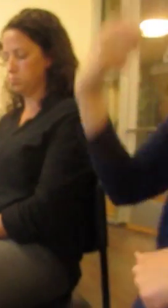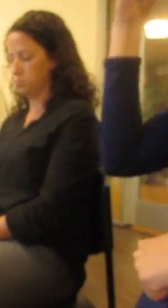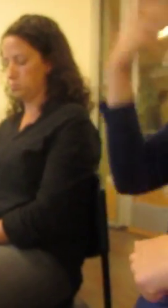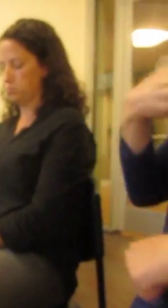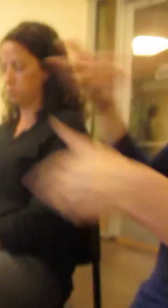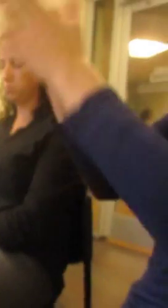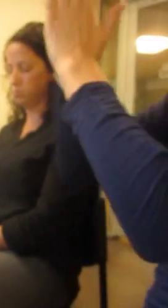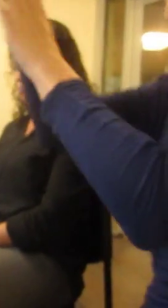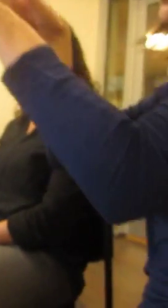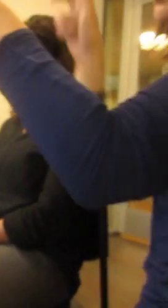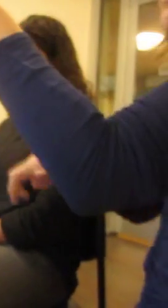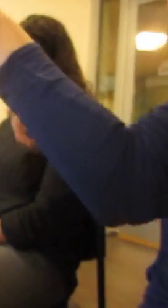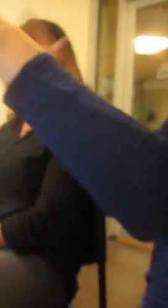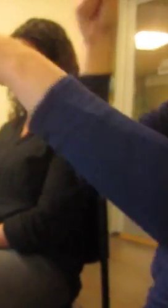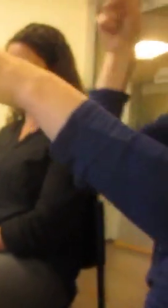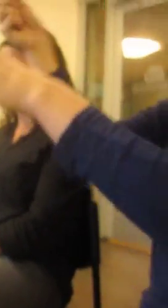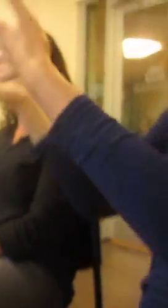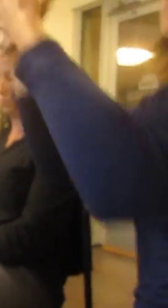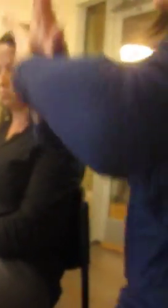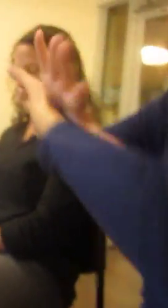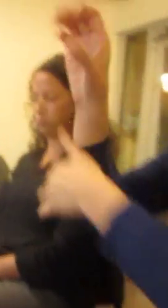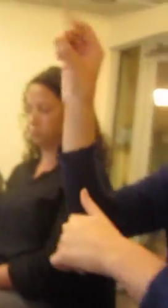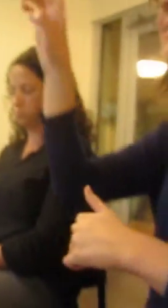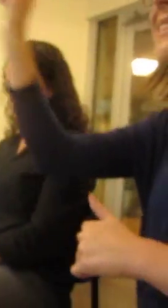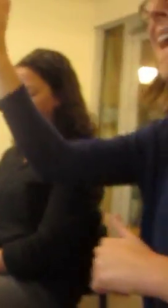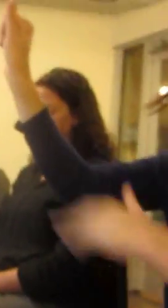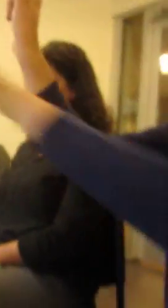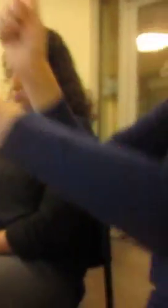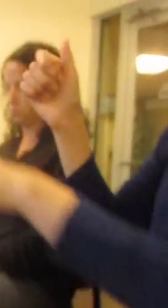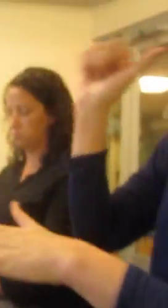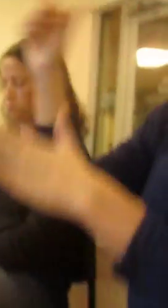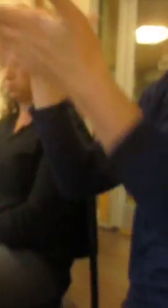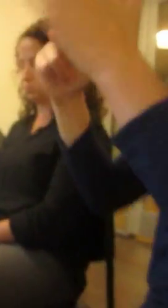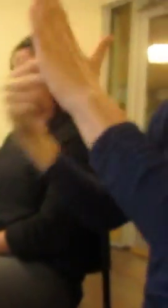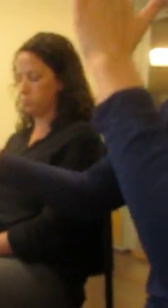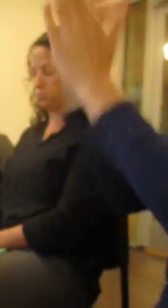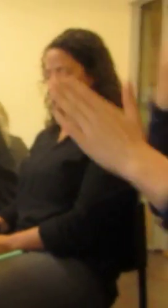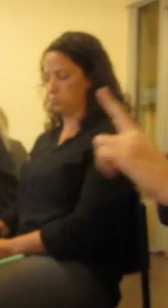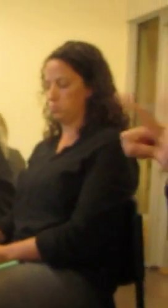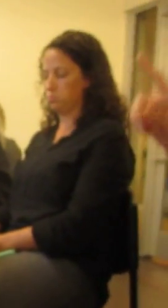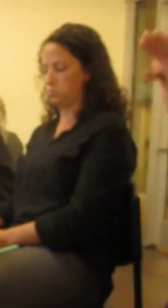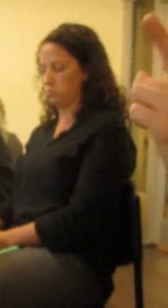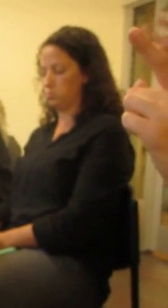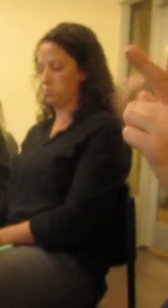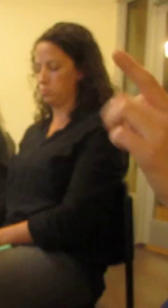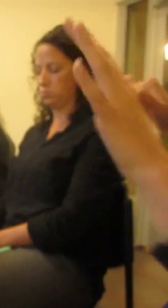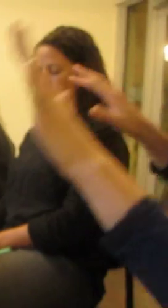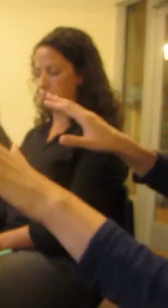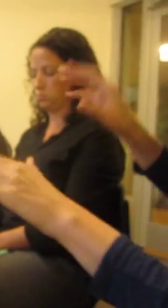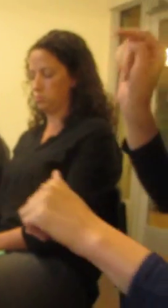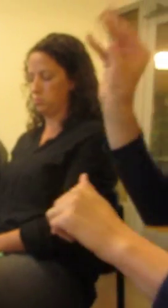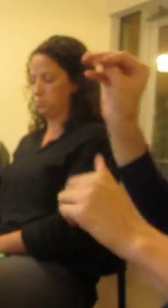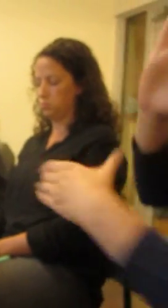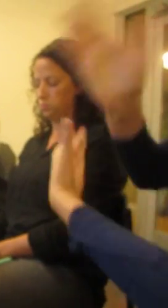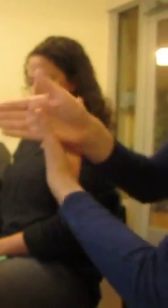covering up the O'Day shooting. And I'm not saying killed necessarily, it's kind of flirting with the subject. Okay, so can Yeah. I ask